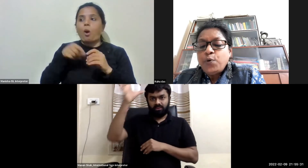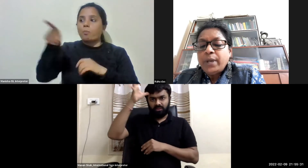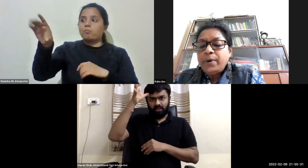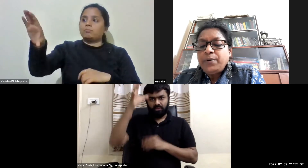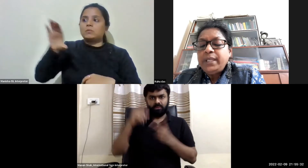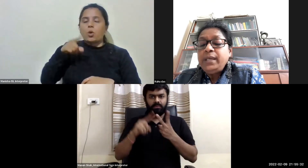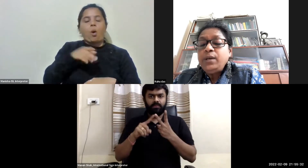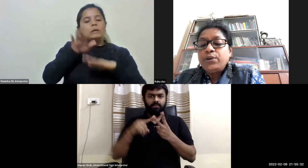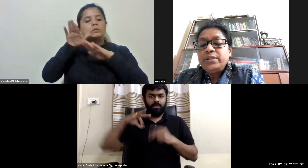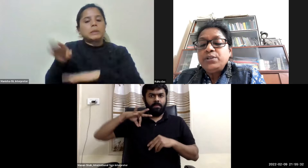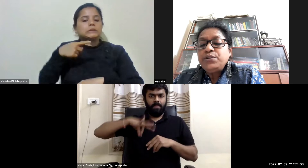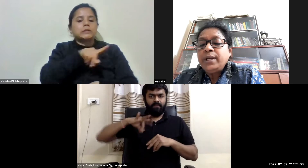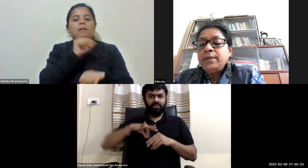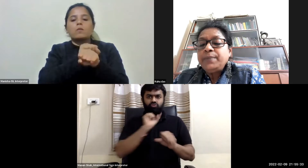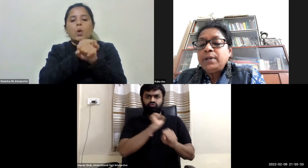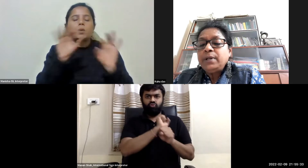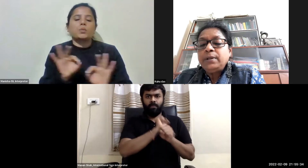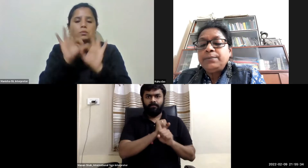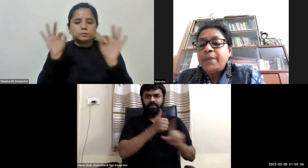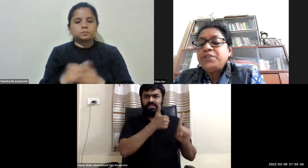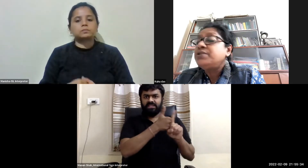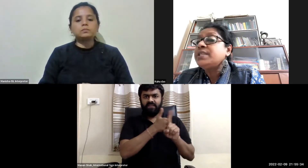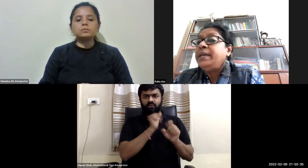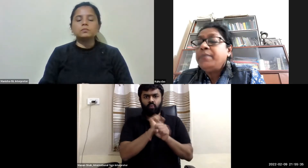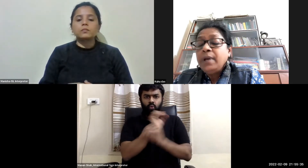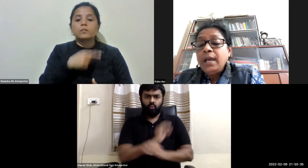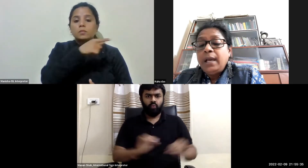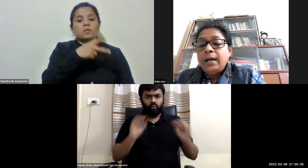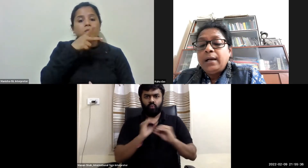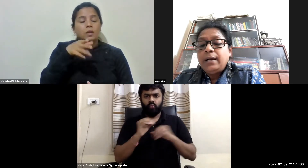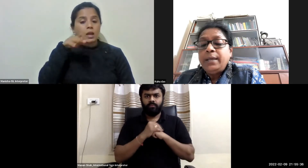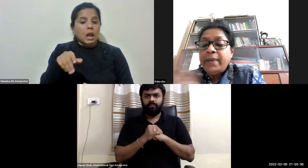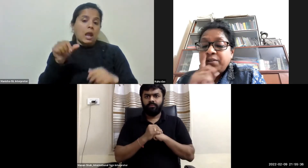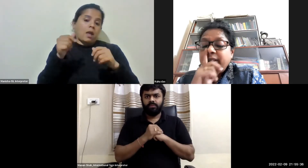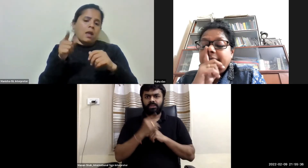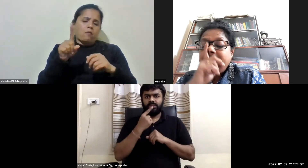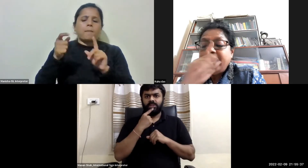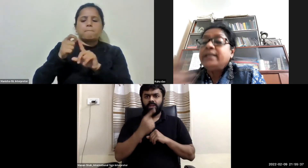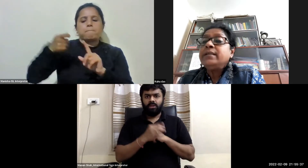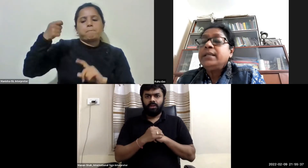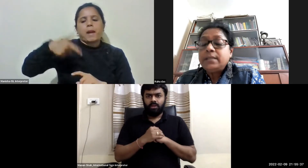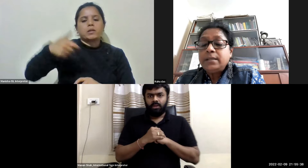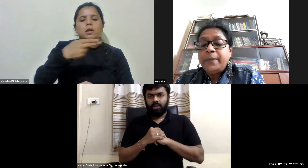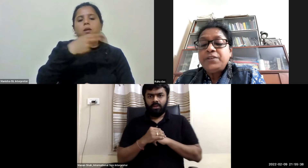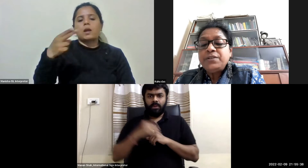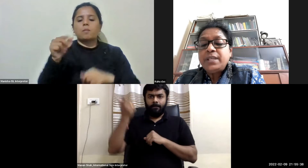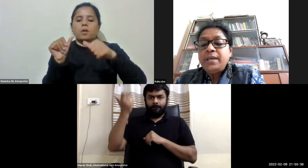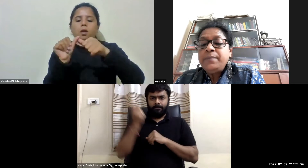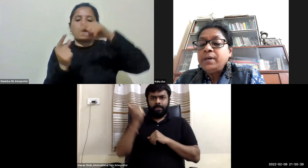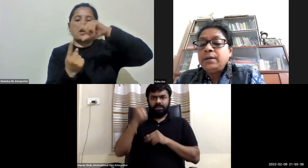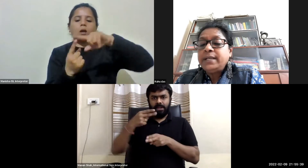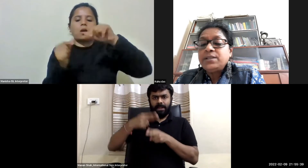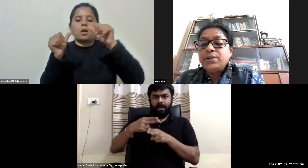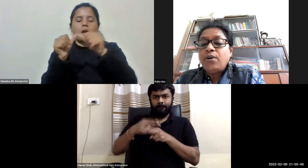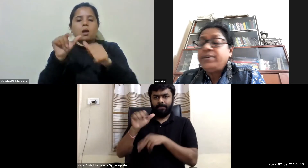He spoke about the Atal Yojana pension scheme. He mentioned there that this pension